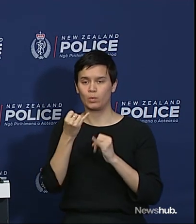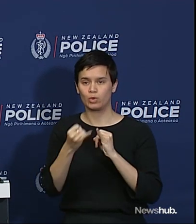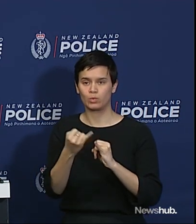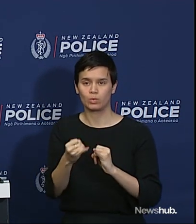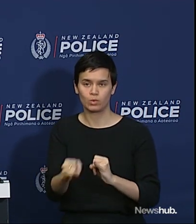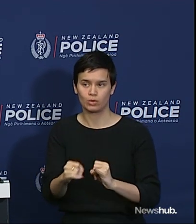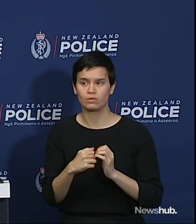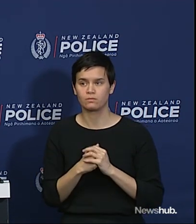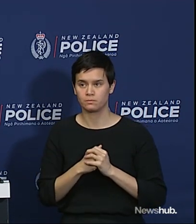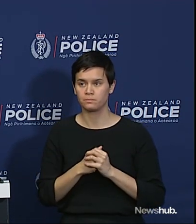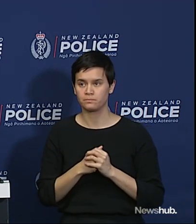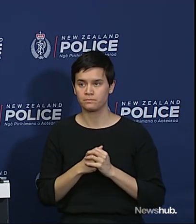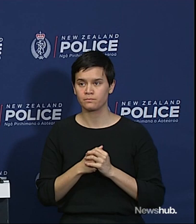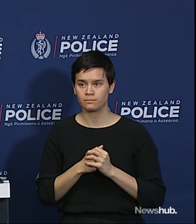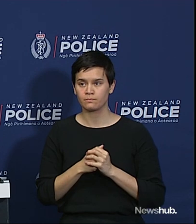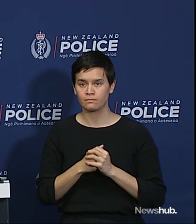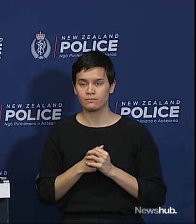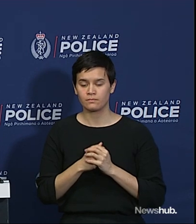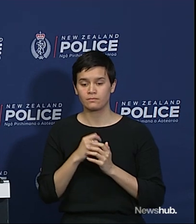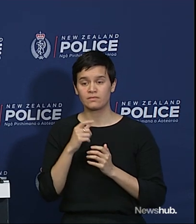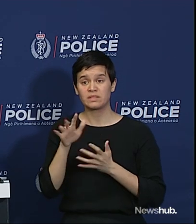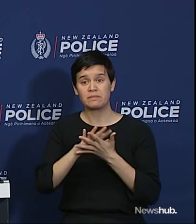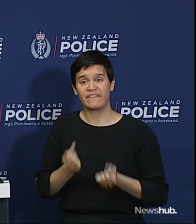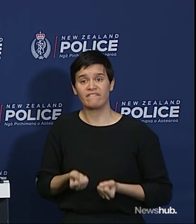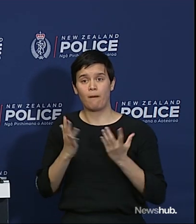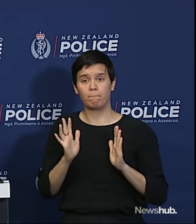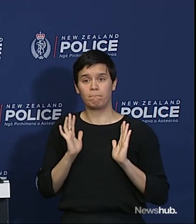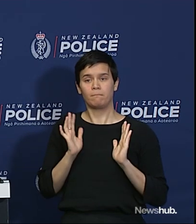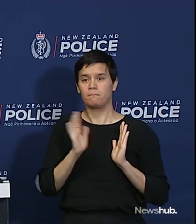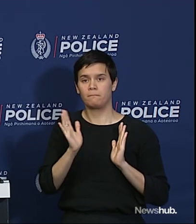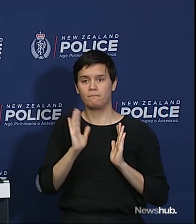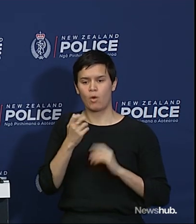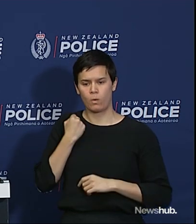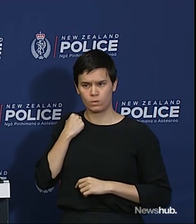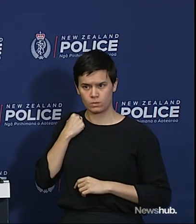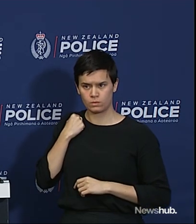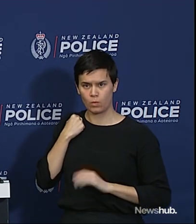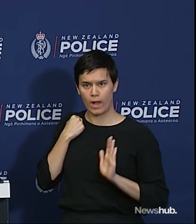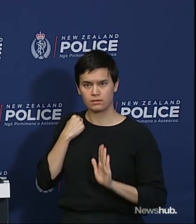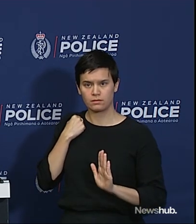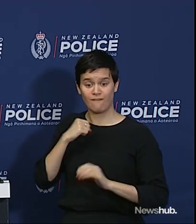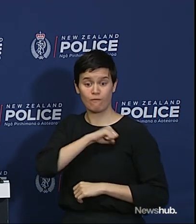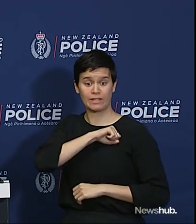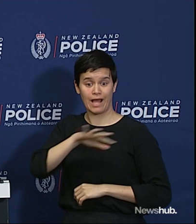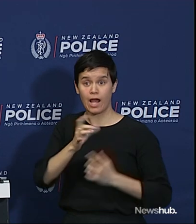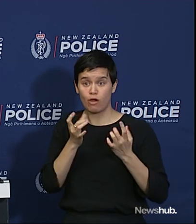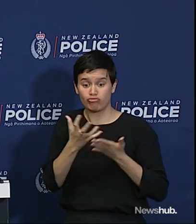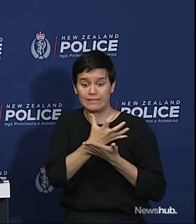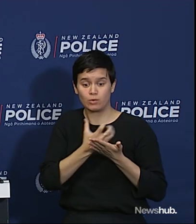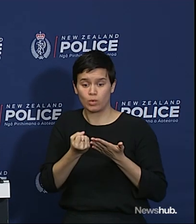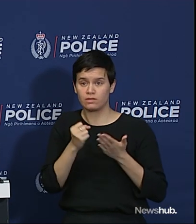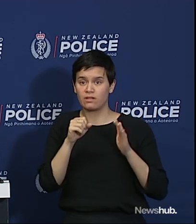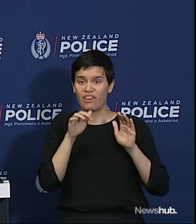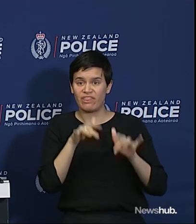We are standing by to go back to that island. The resources are at Whakatane. As soon as we are